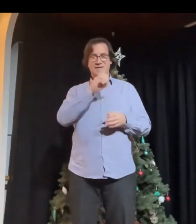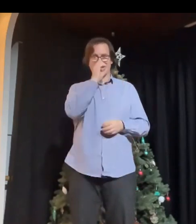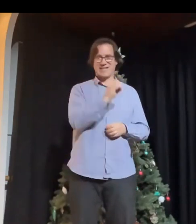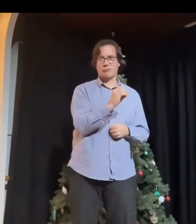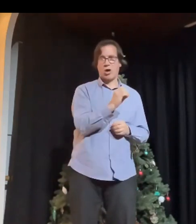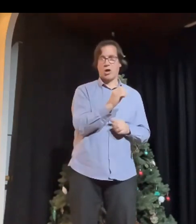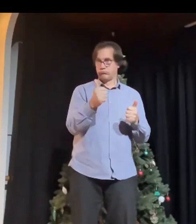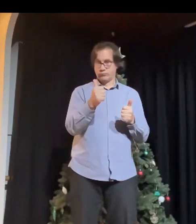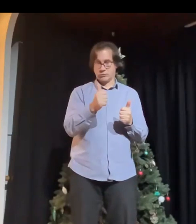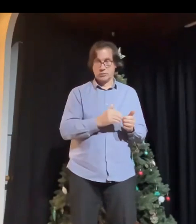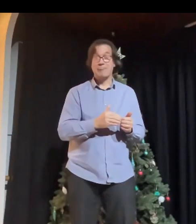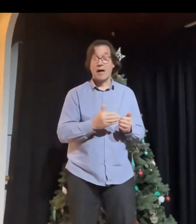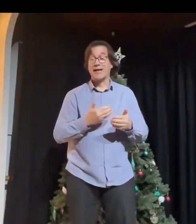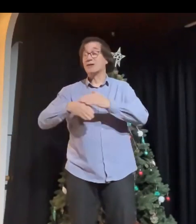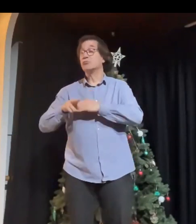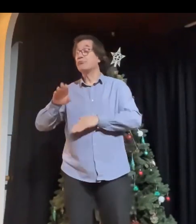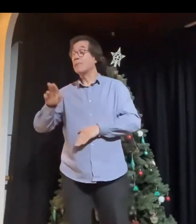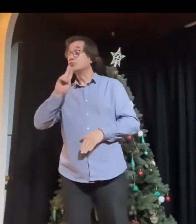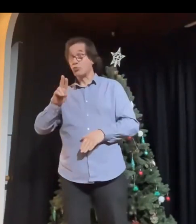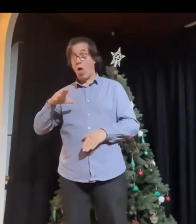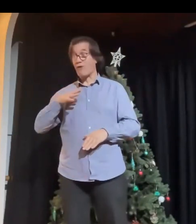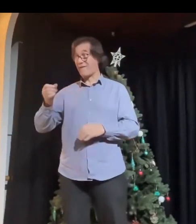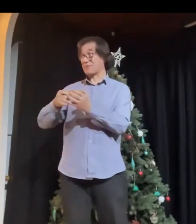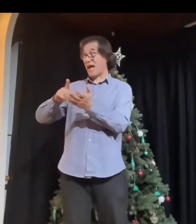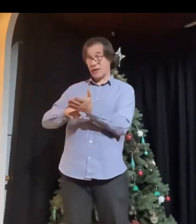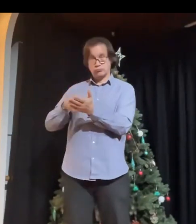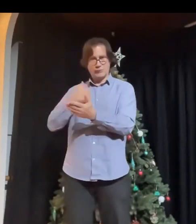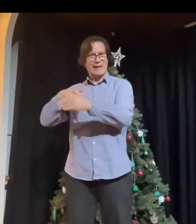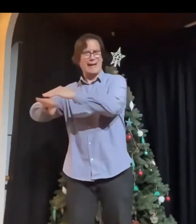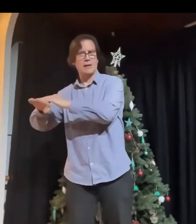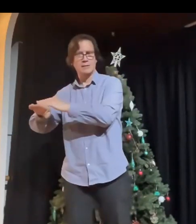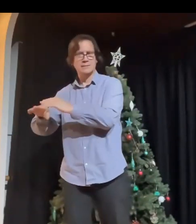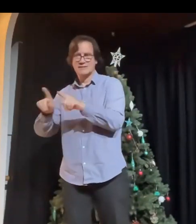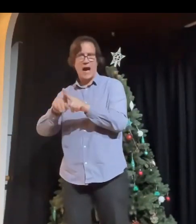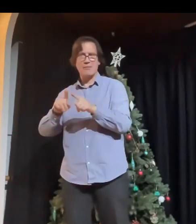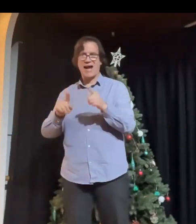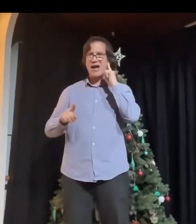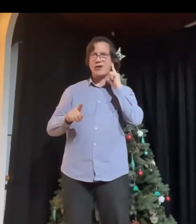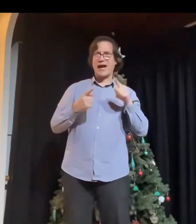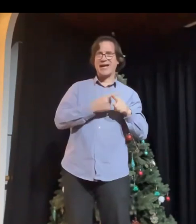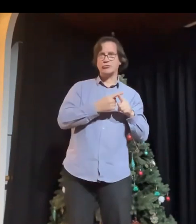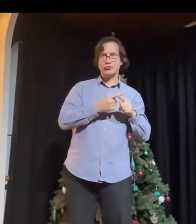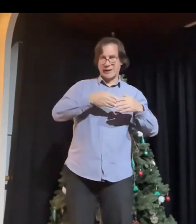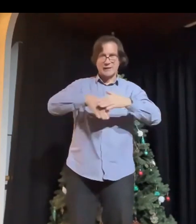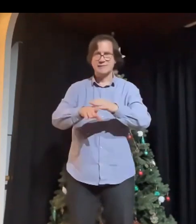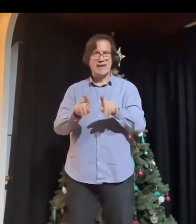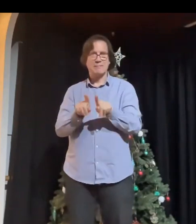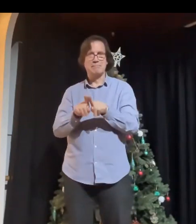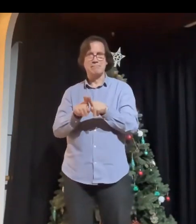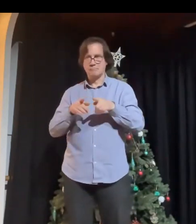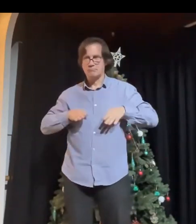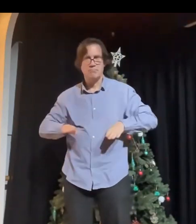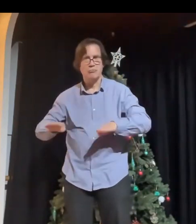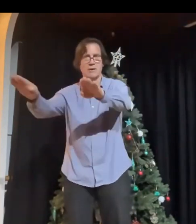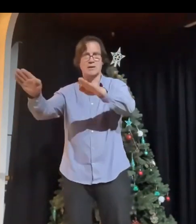Because if you want to start learning BSL at 0, by the time you get to primary school, you would already have BSL, so you would be the same